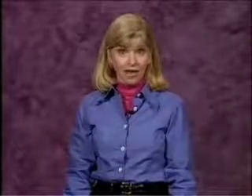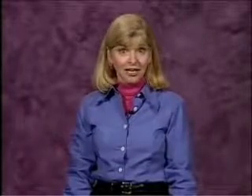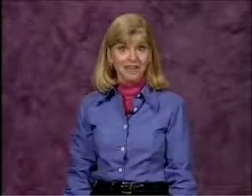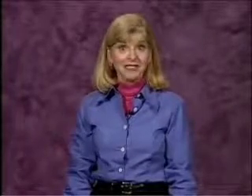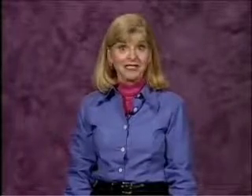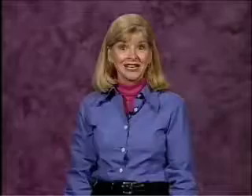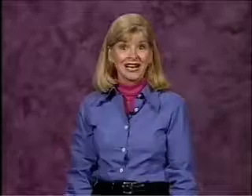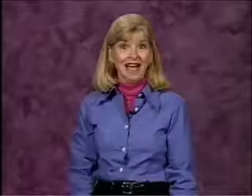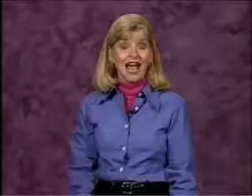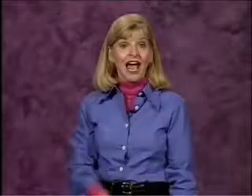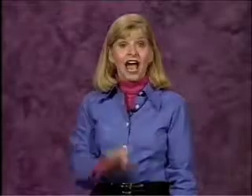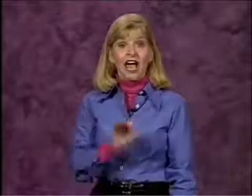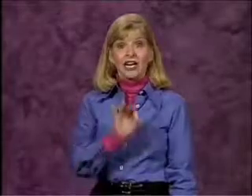999,999 is